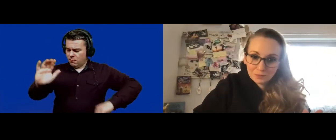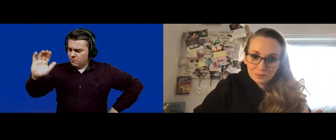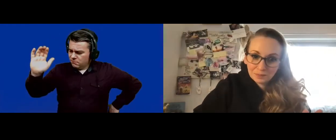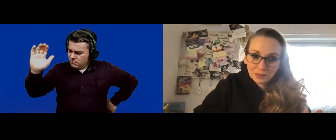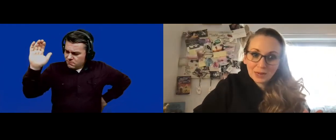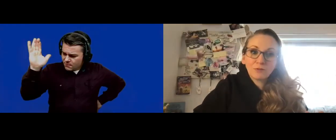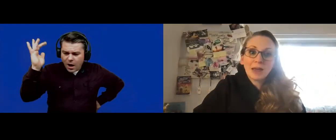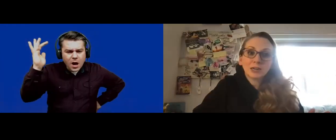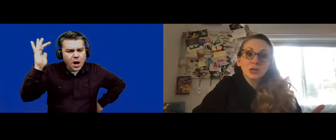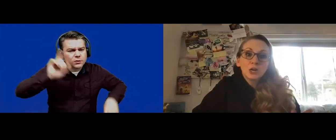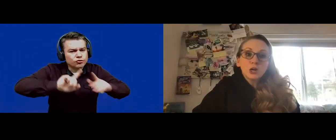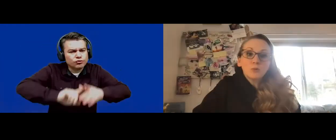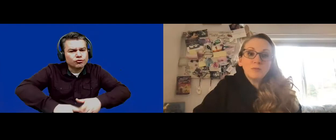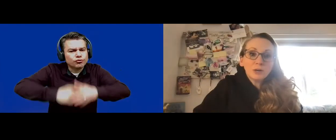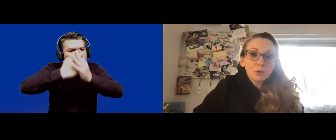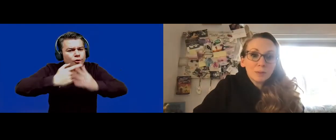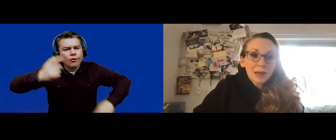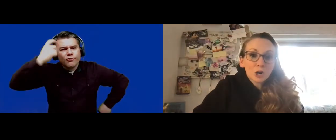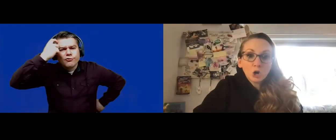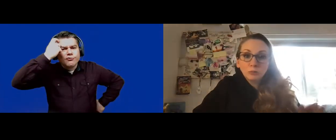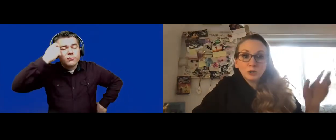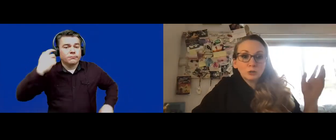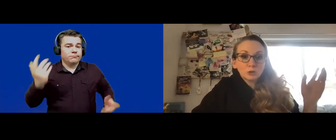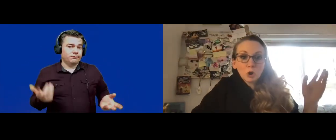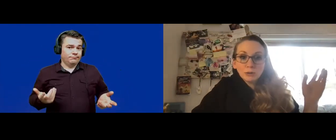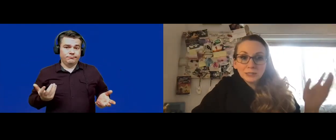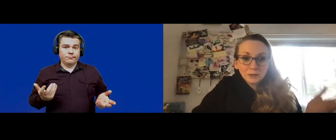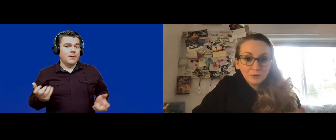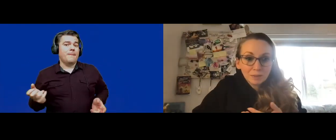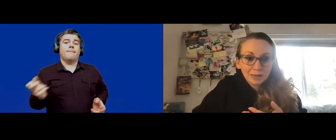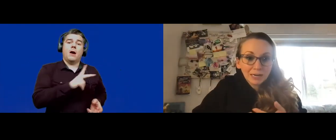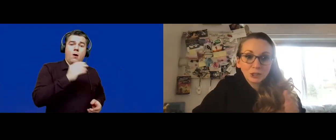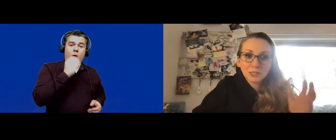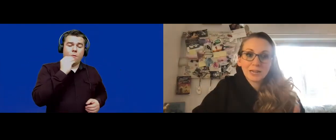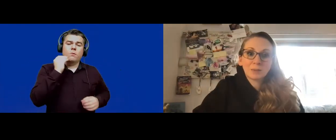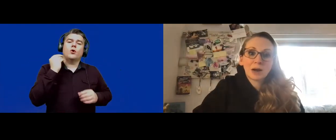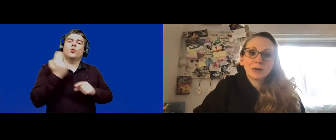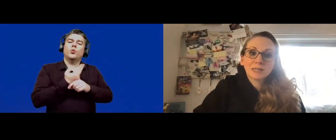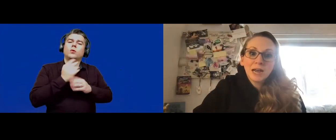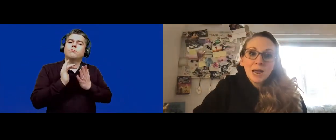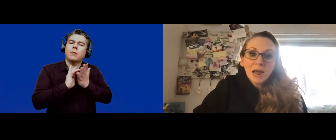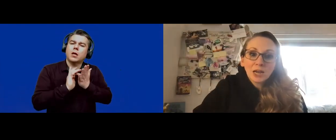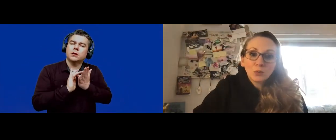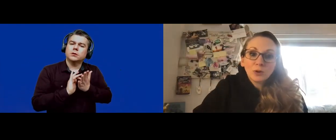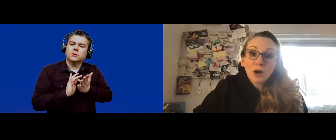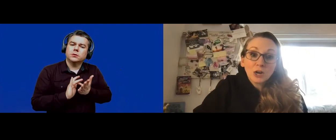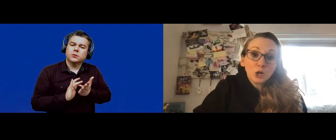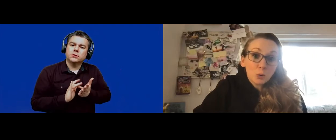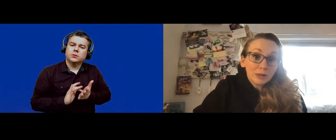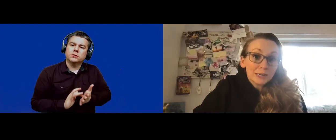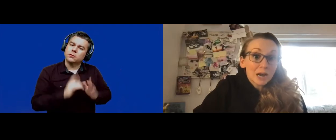issue? In fact, we've been going back home to use all these different medications and antibiotics, and